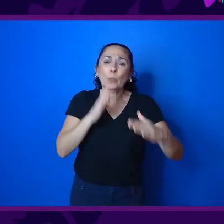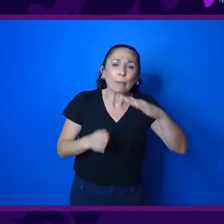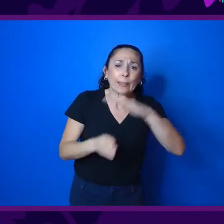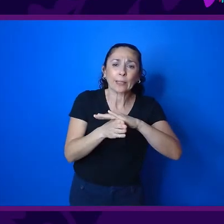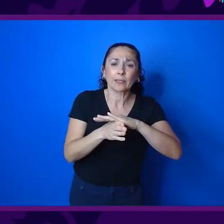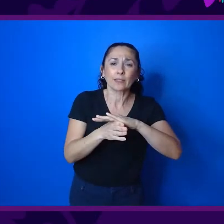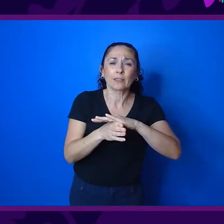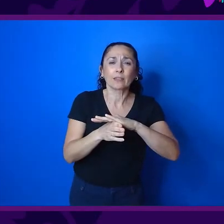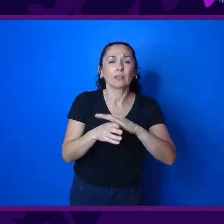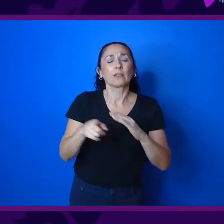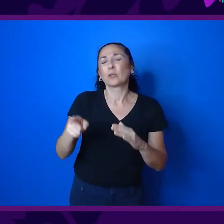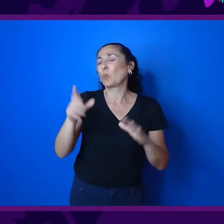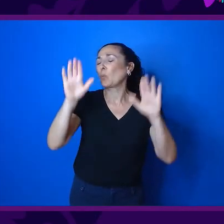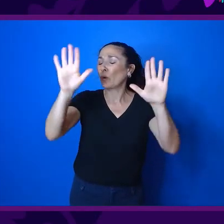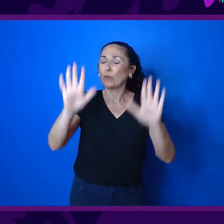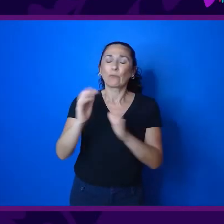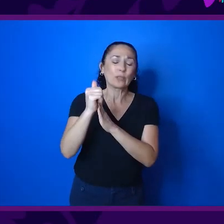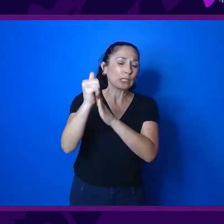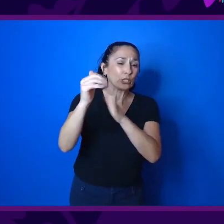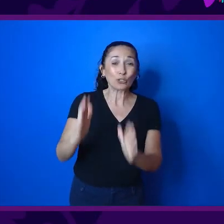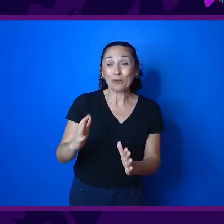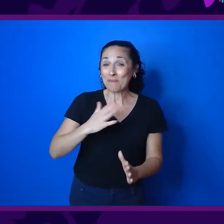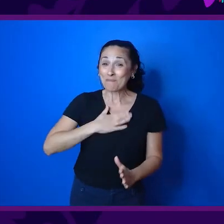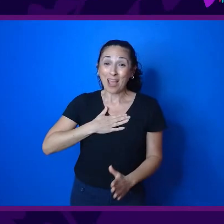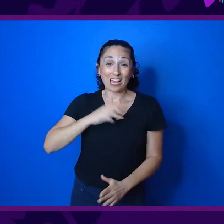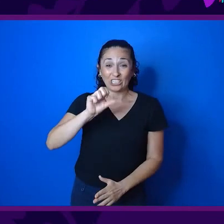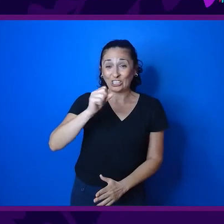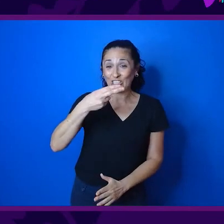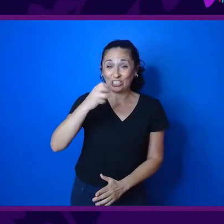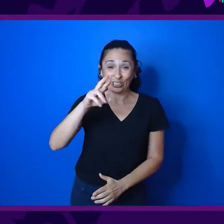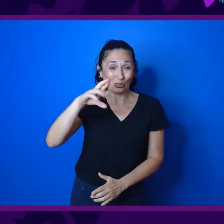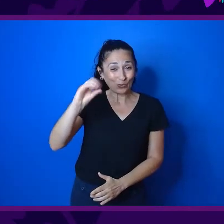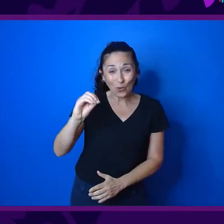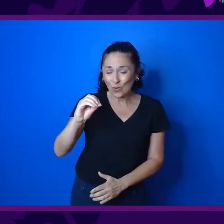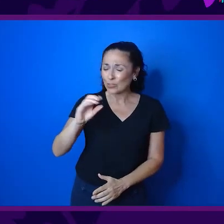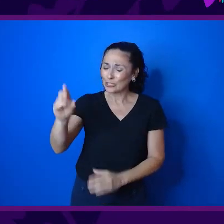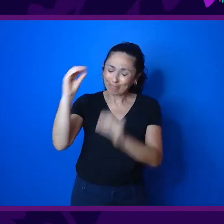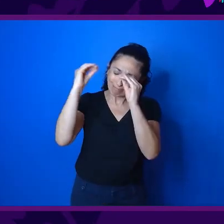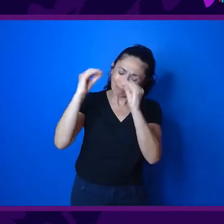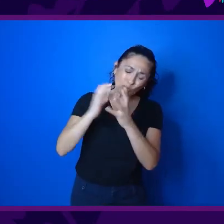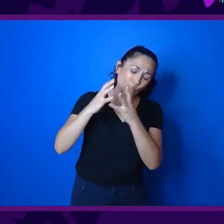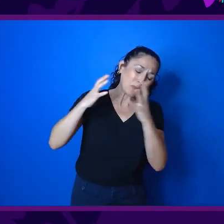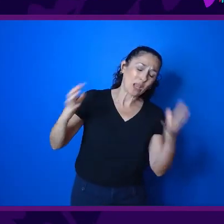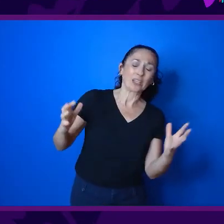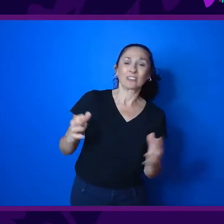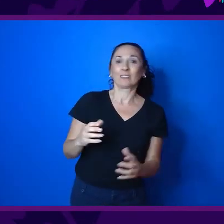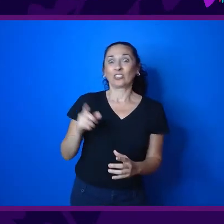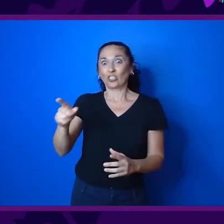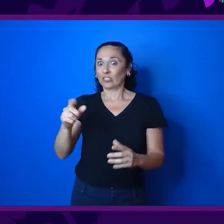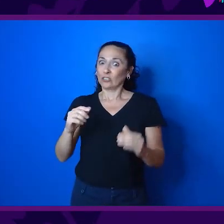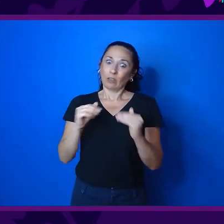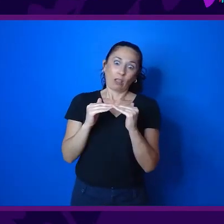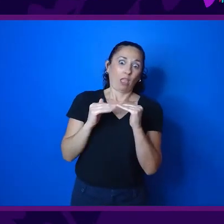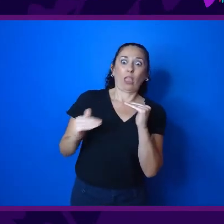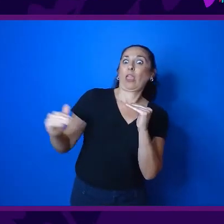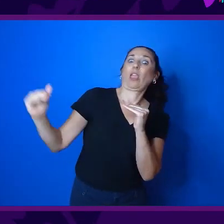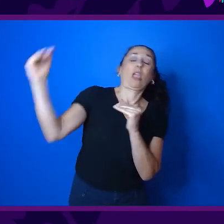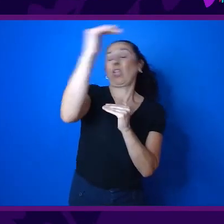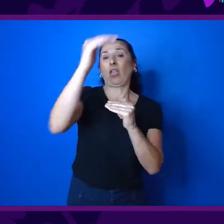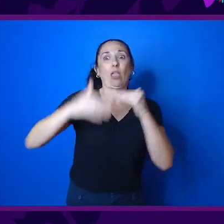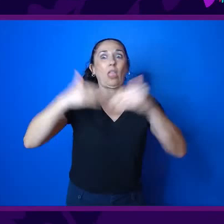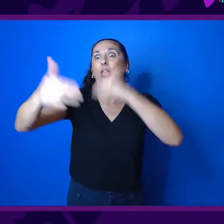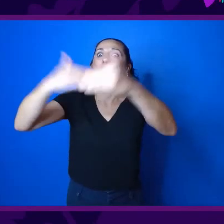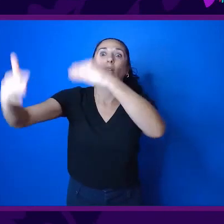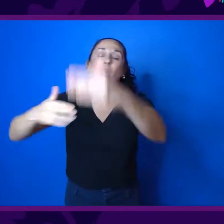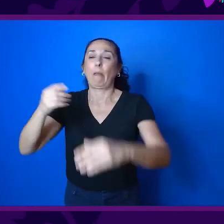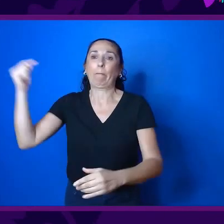wonderful leader. She's my shiro. She taught me so much. She can outlast all of us, and God bless her. She's